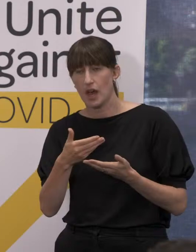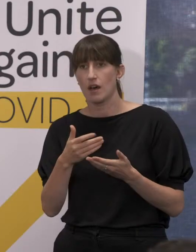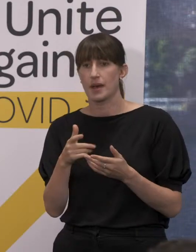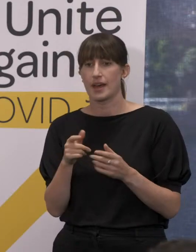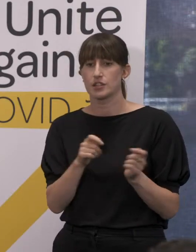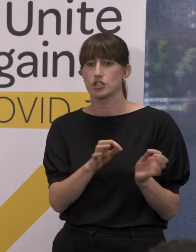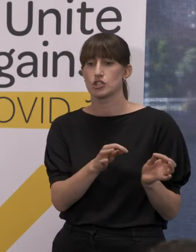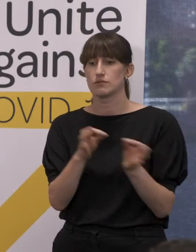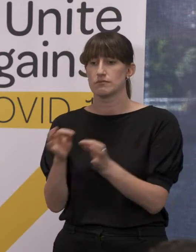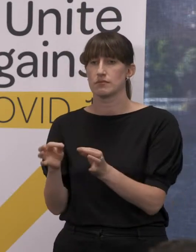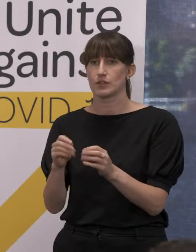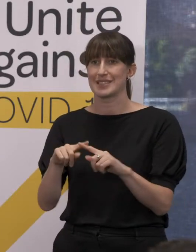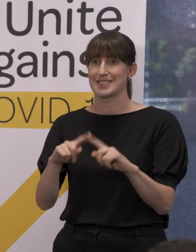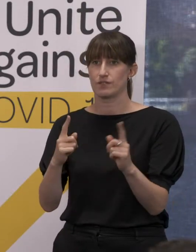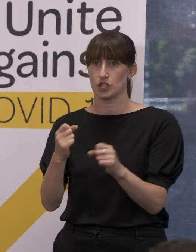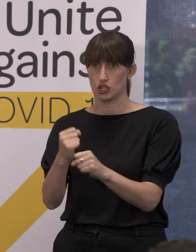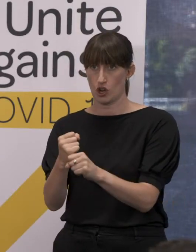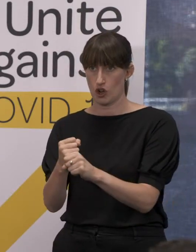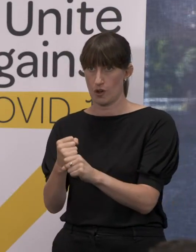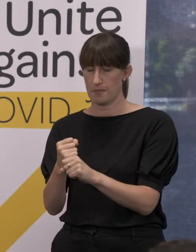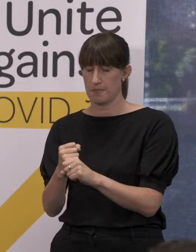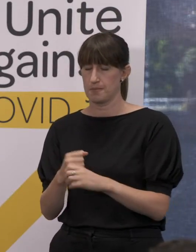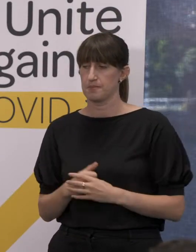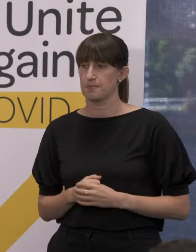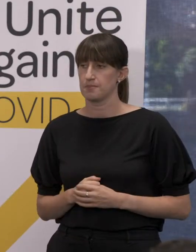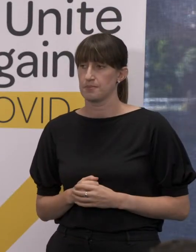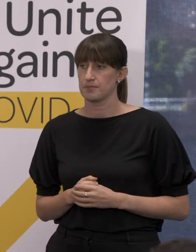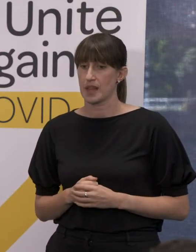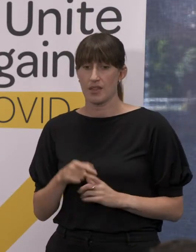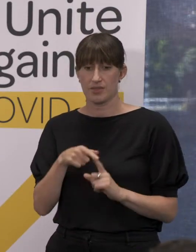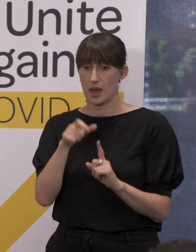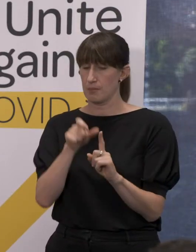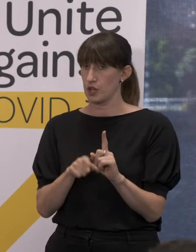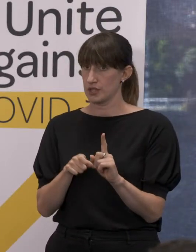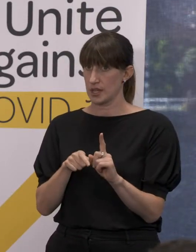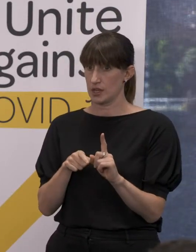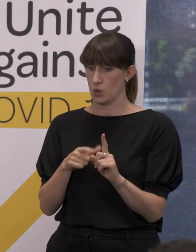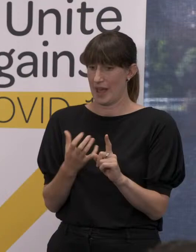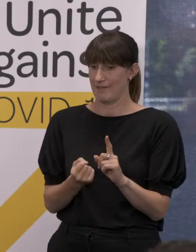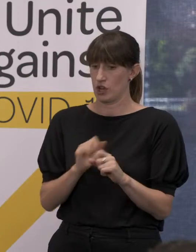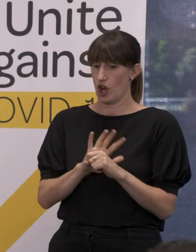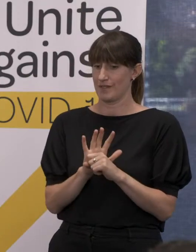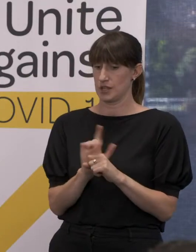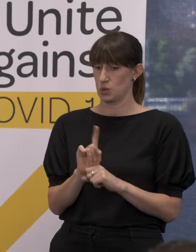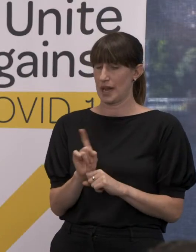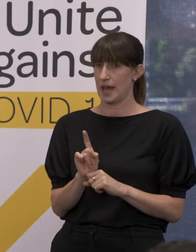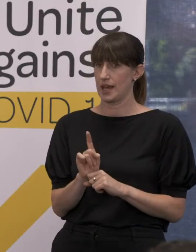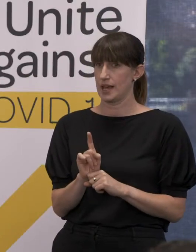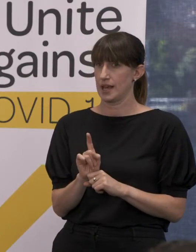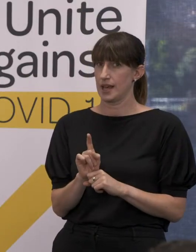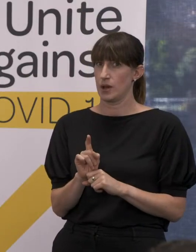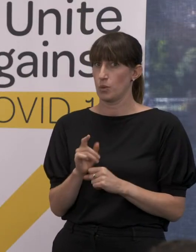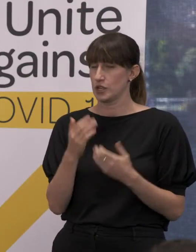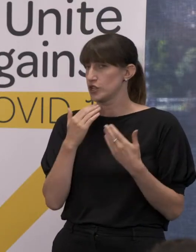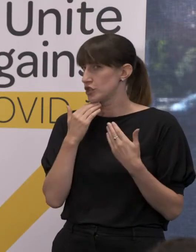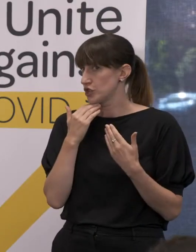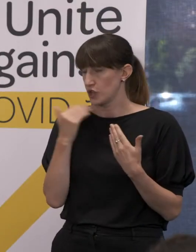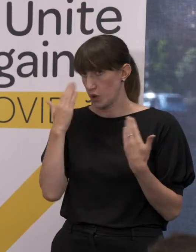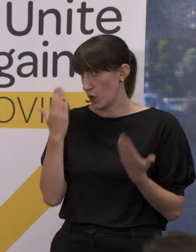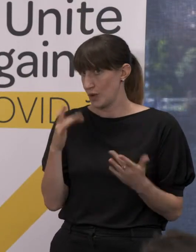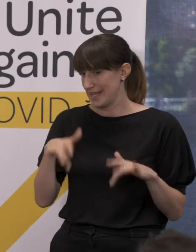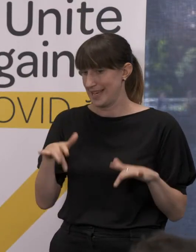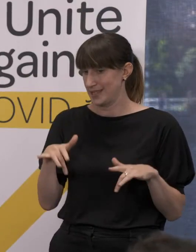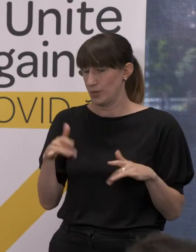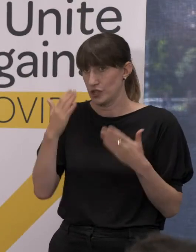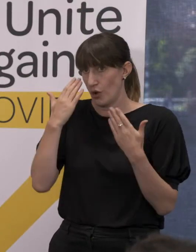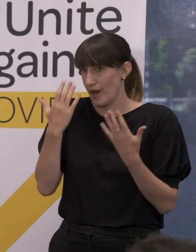redeployment. As I say, there's nothing to suggest that this person has refused vaccination or can't be vaccinated. We just don't have the information as yet